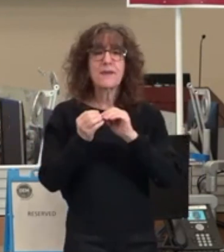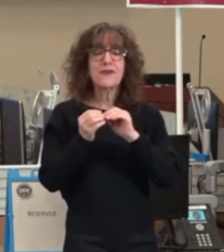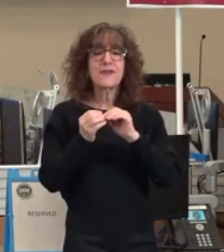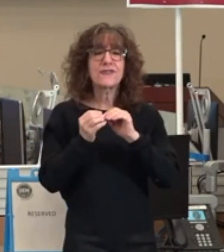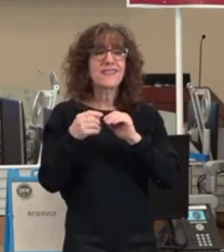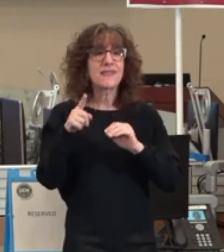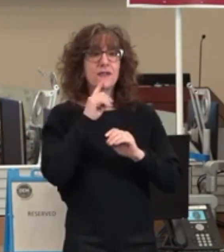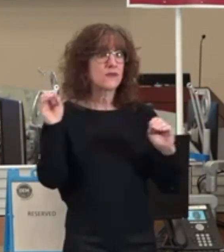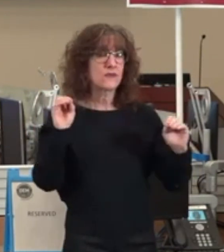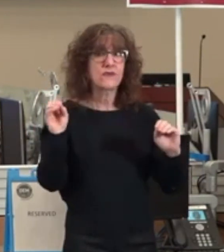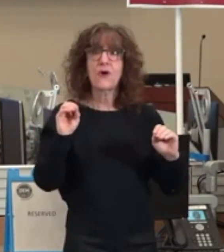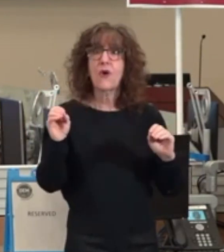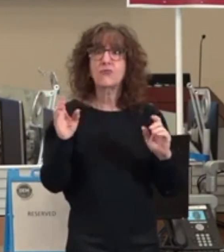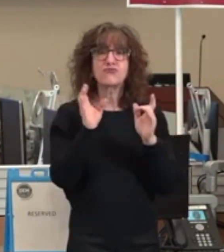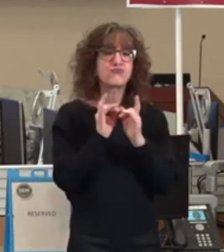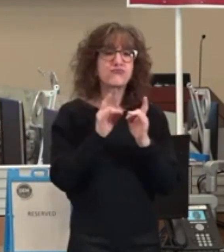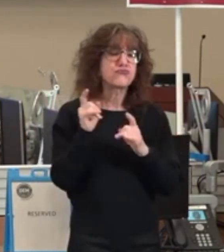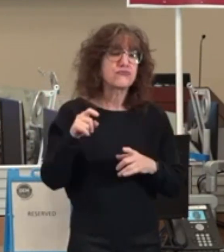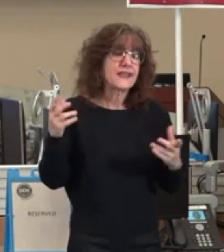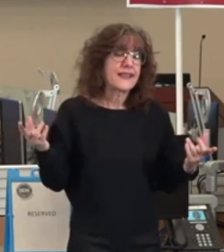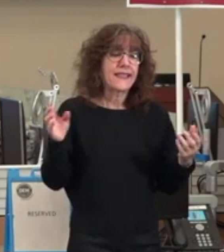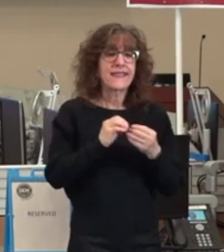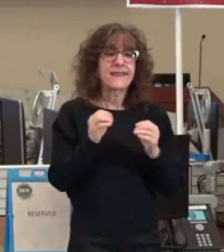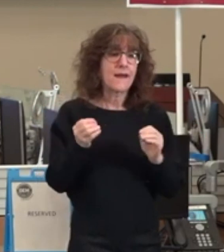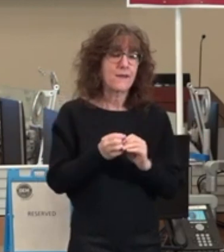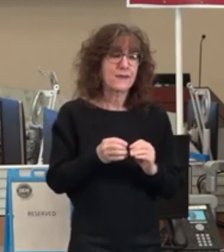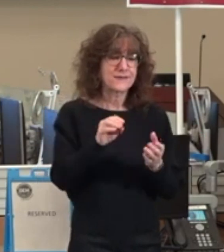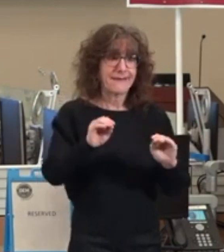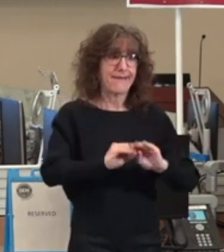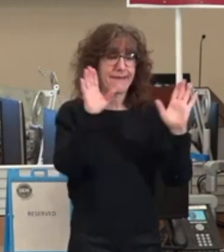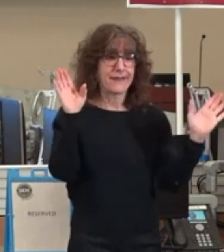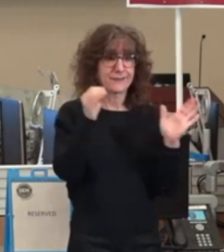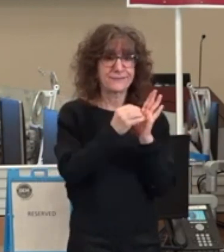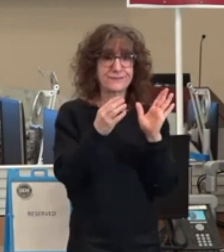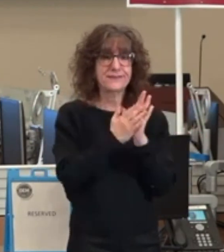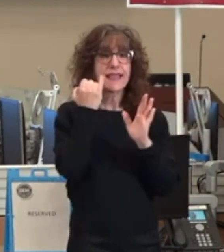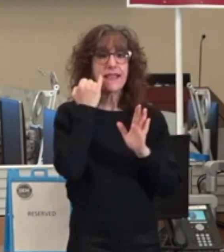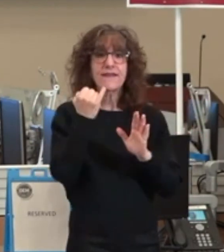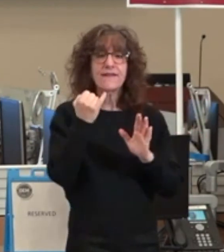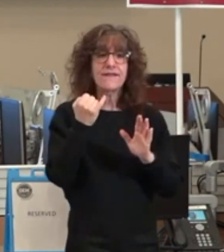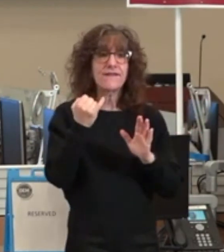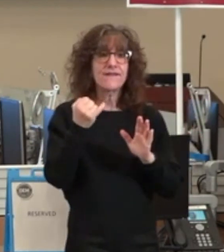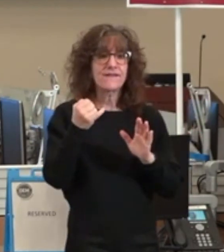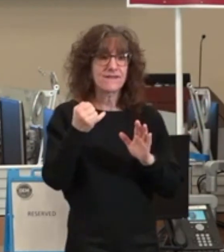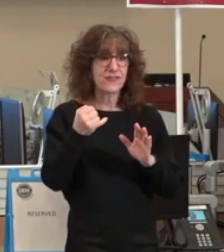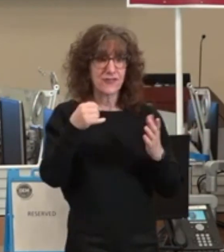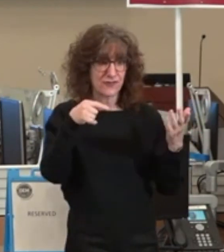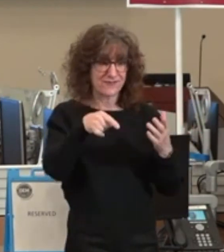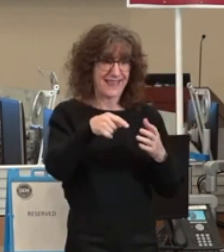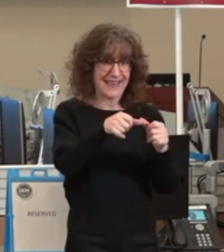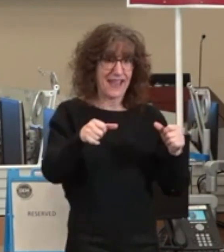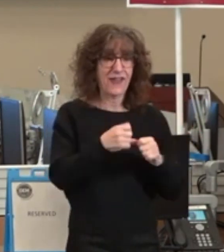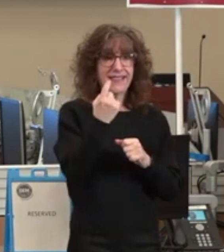is there's really no commentary that's needed. The numbers speak for themselves. if you're in a jurisdiction, only 11% of the people